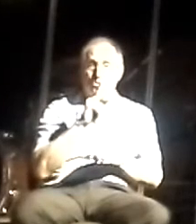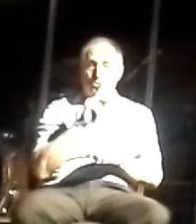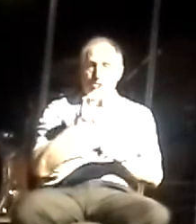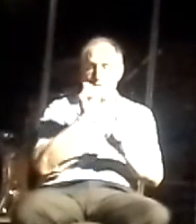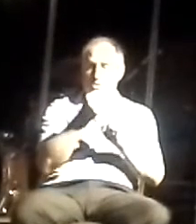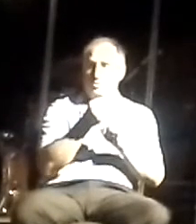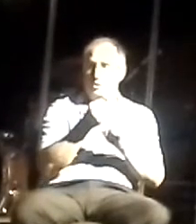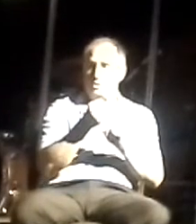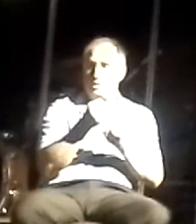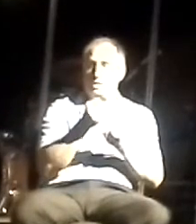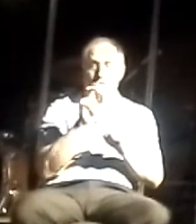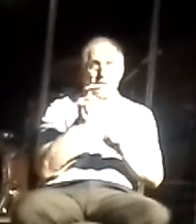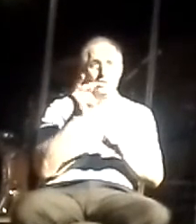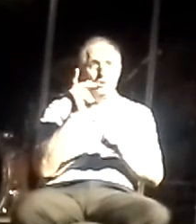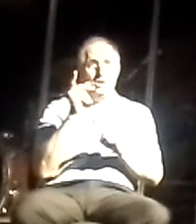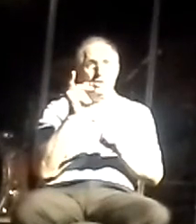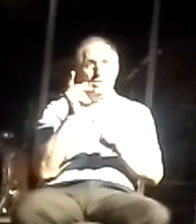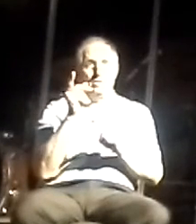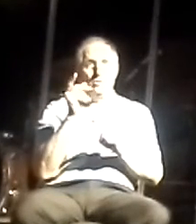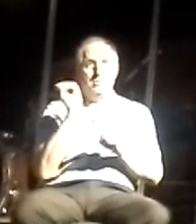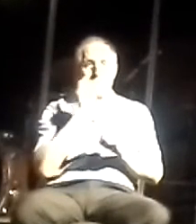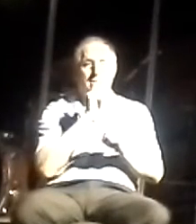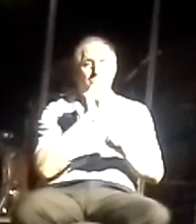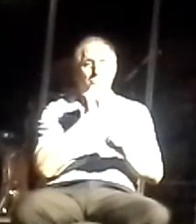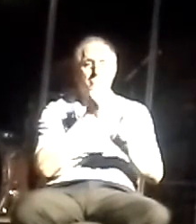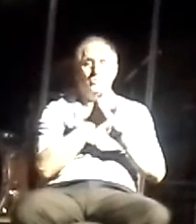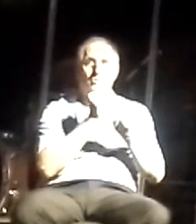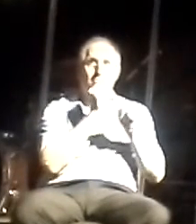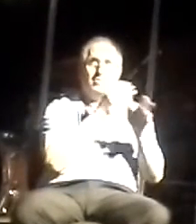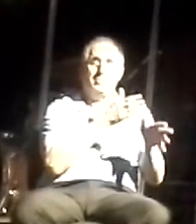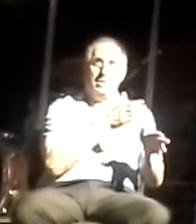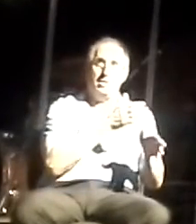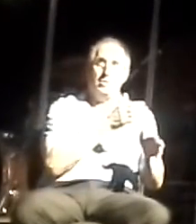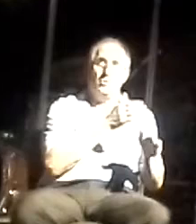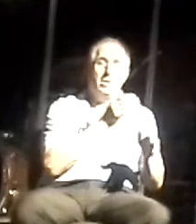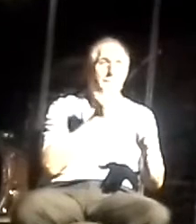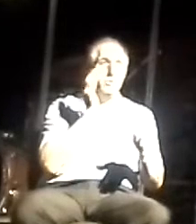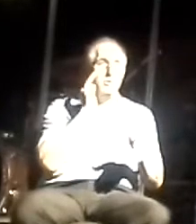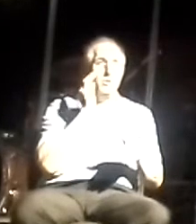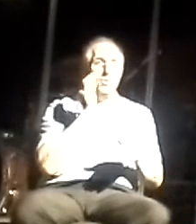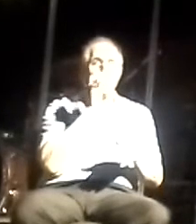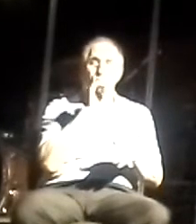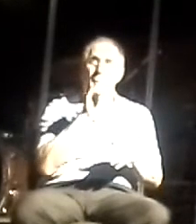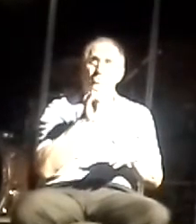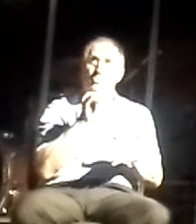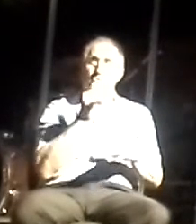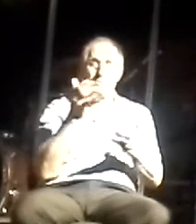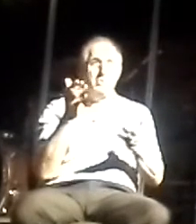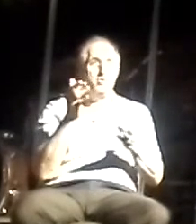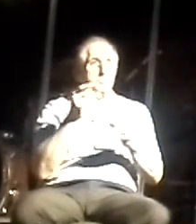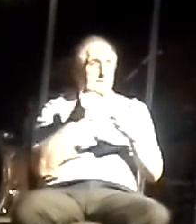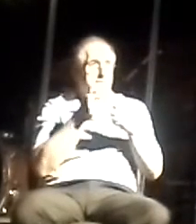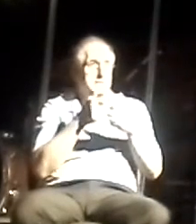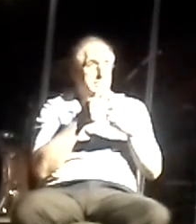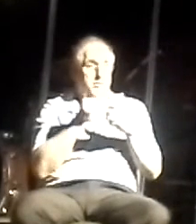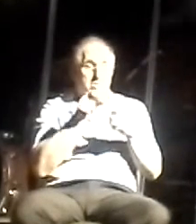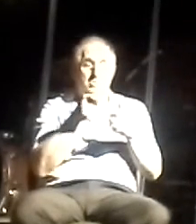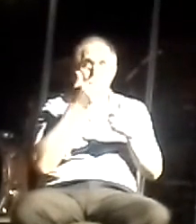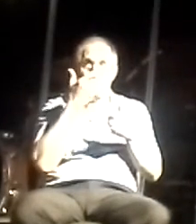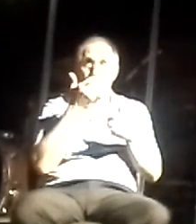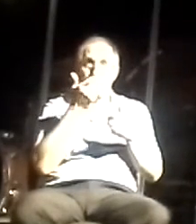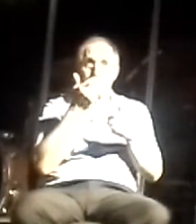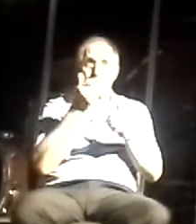like a dog going to its own vomit. See, we all know a fool. Some of you, you can't wait. You've got somebody right now. You've been texting him. You have to watch